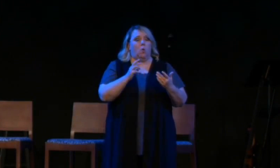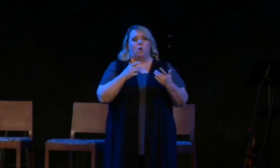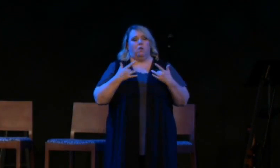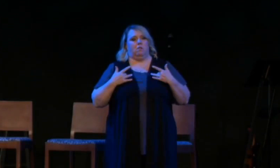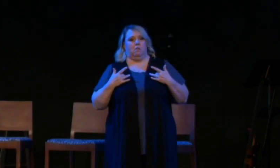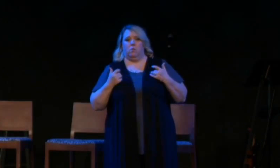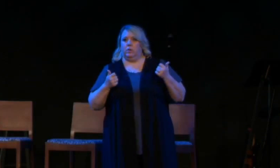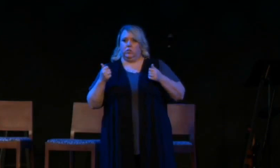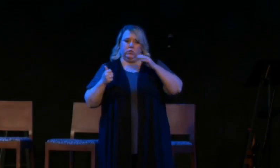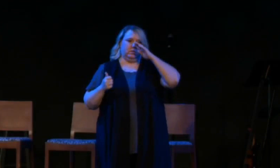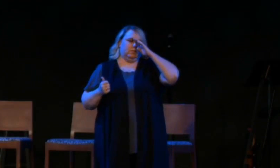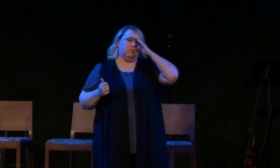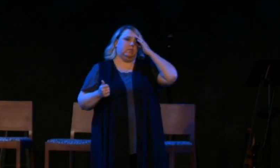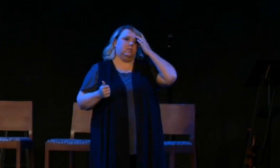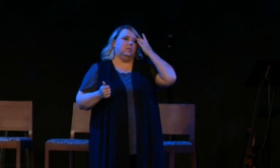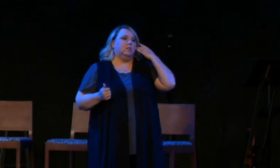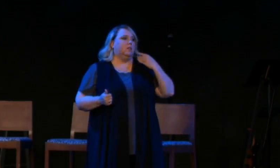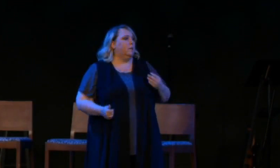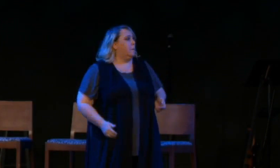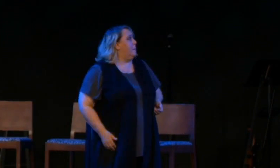are. Let's go to the next slide.